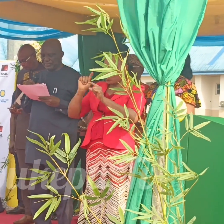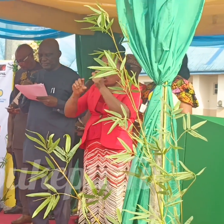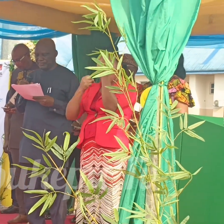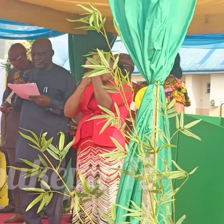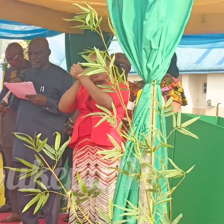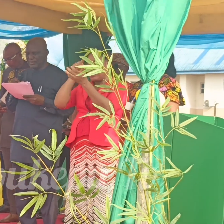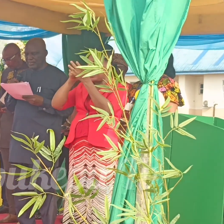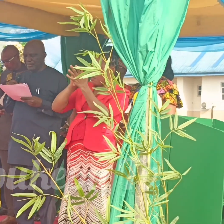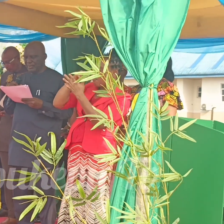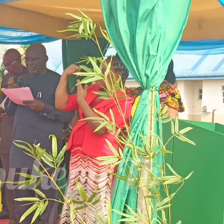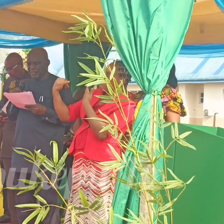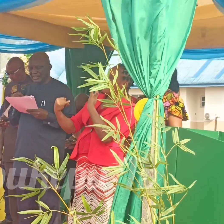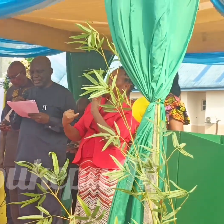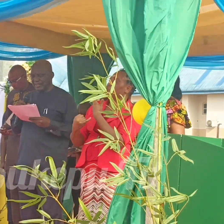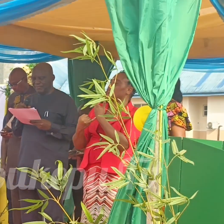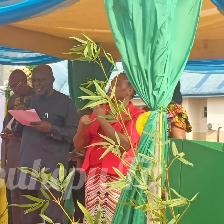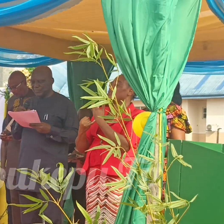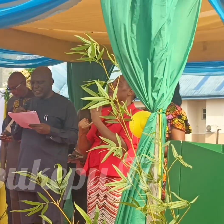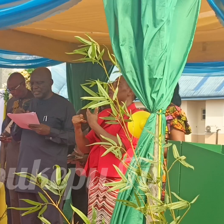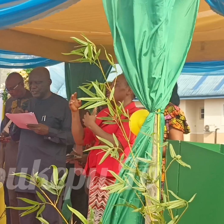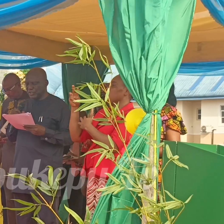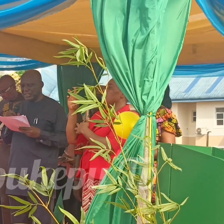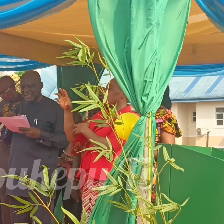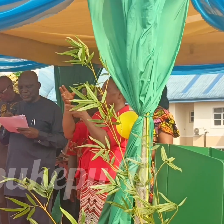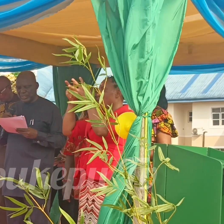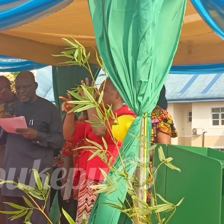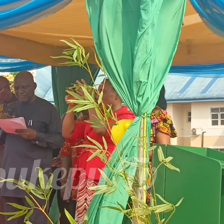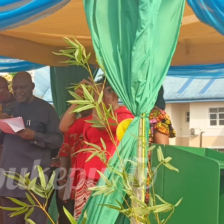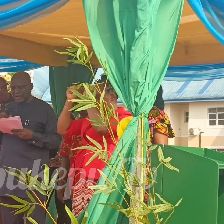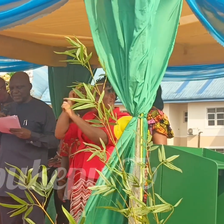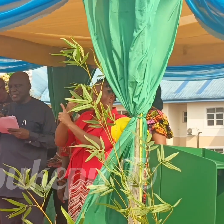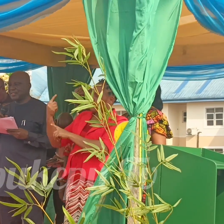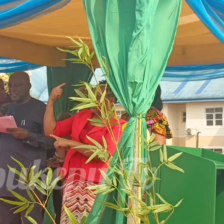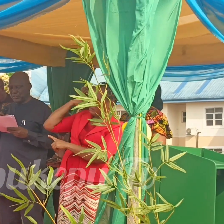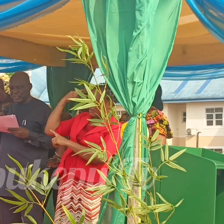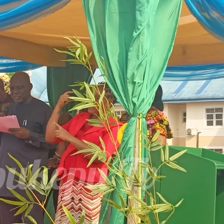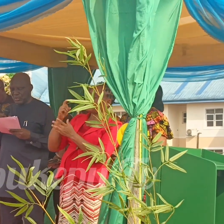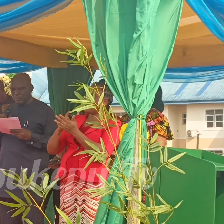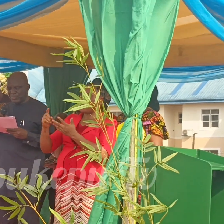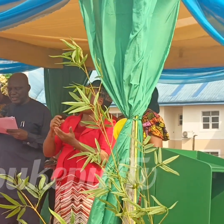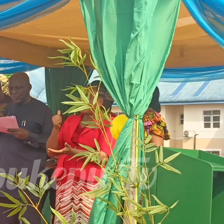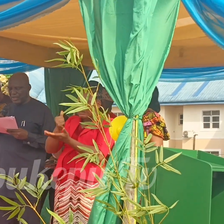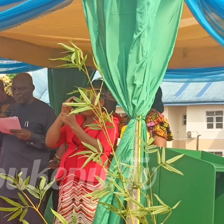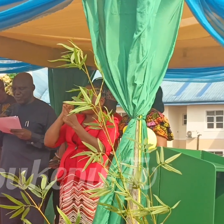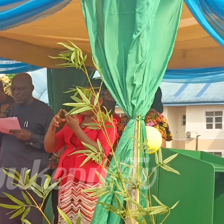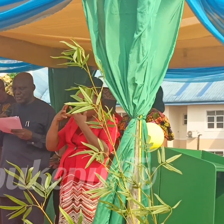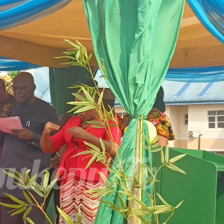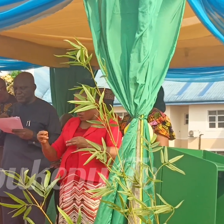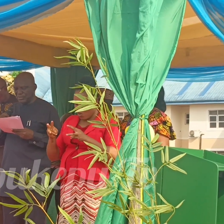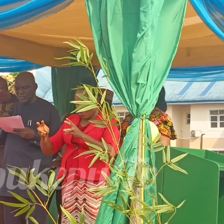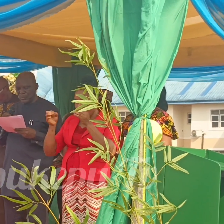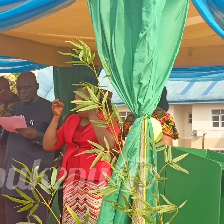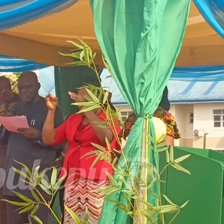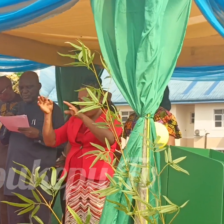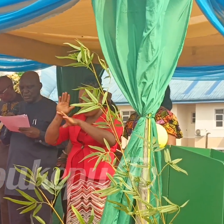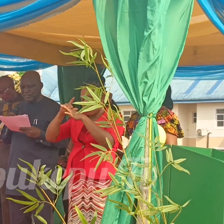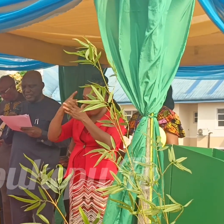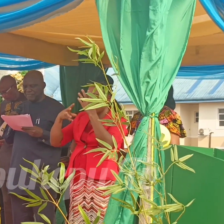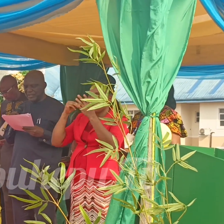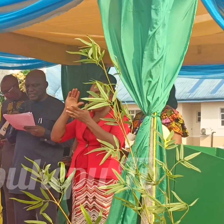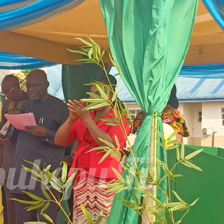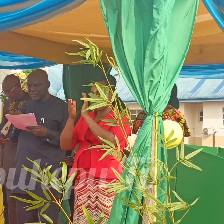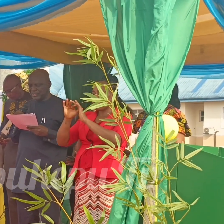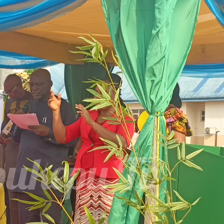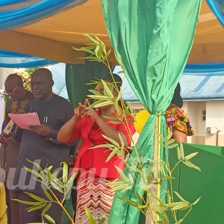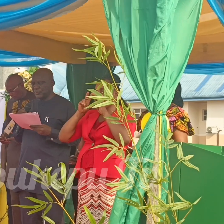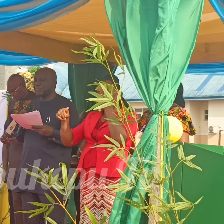project. Mr. Vice President just last week intervened to resolve a way forward on what was becoming a